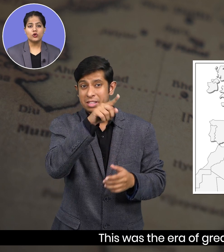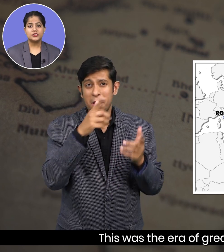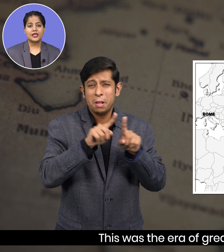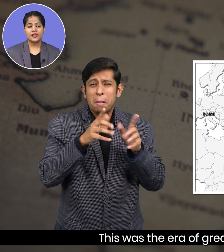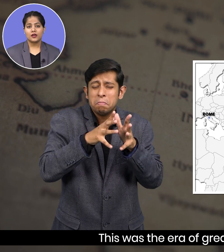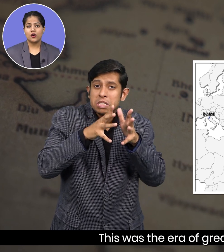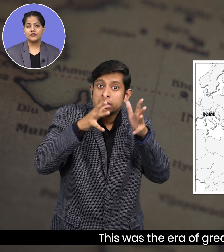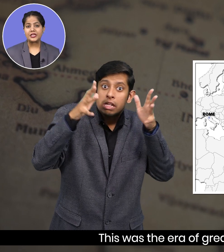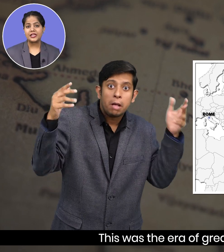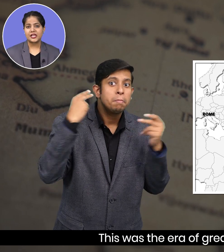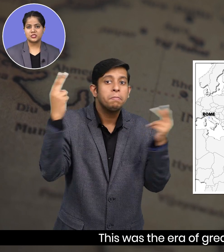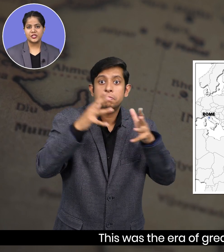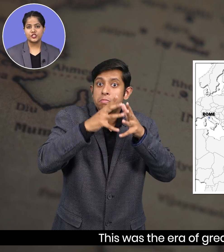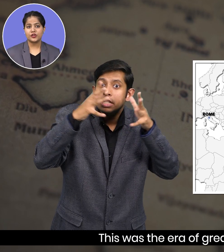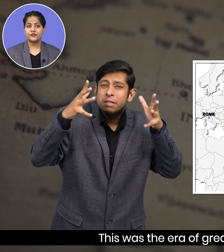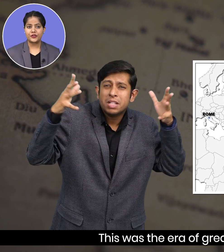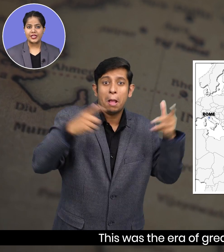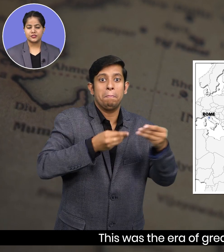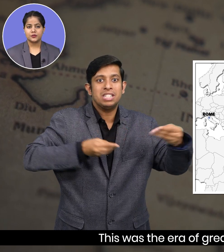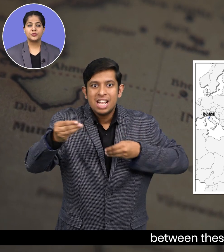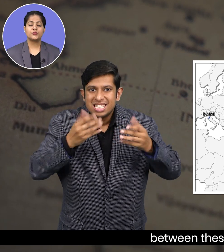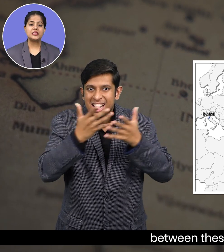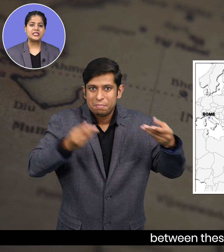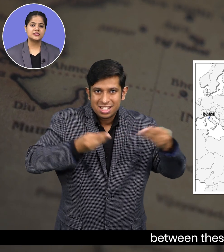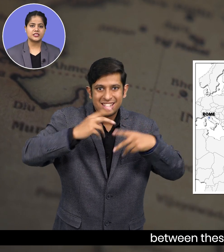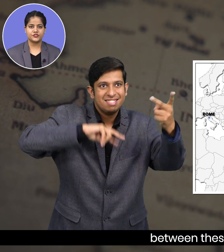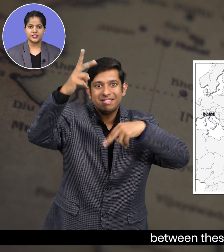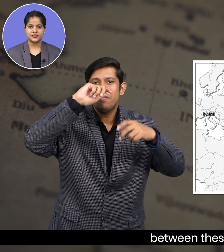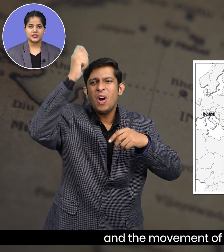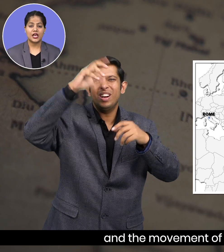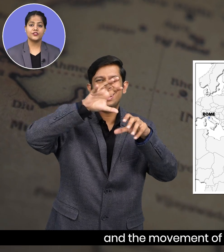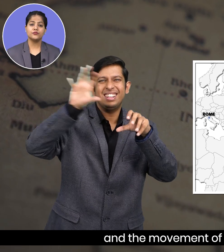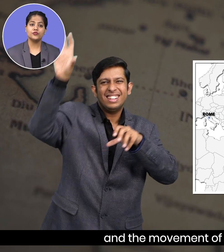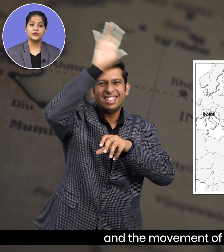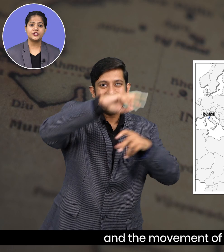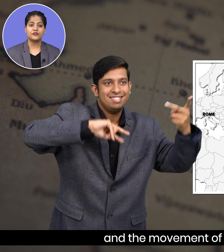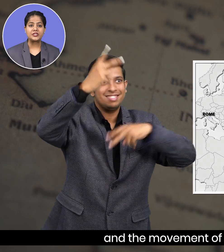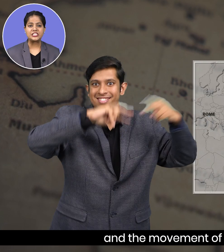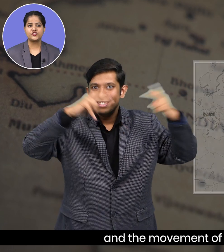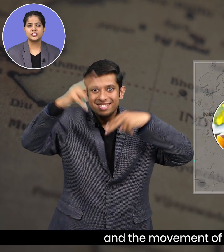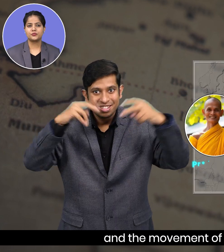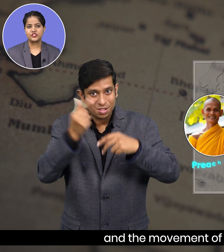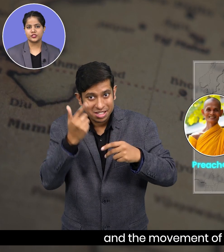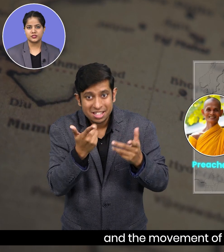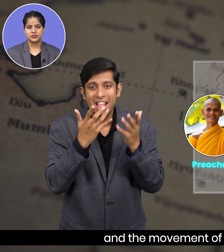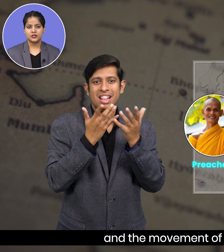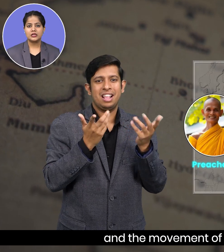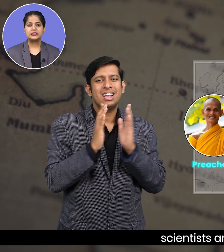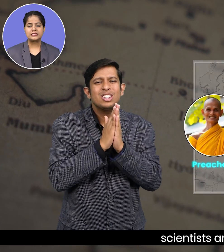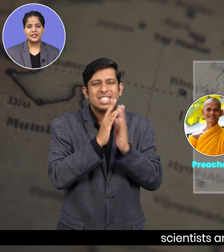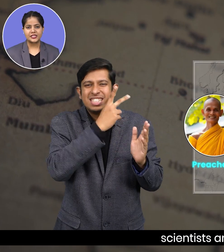This was the era of great expansion of trade between these countries and the movement of religious